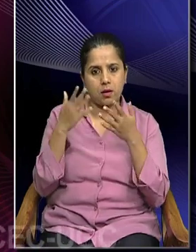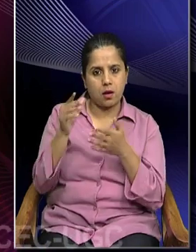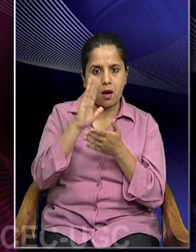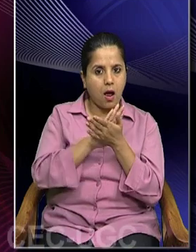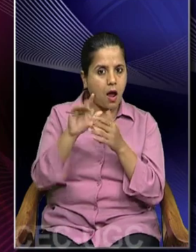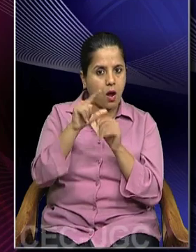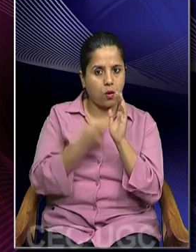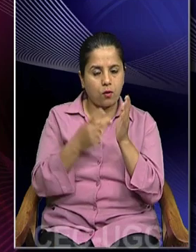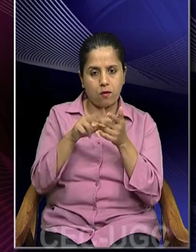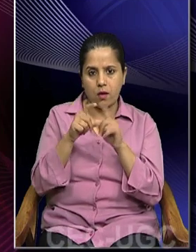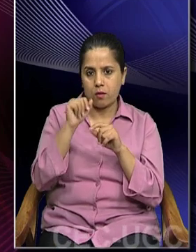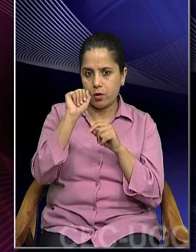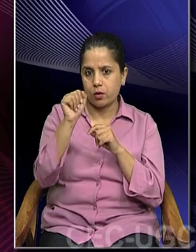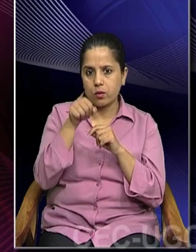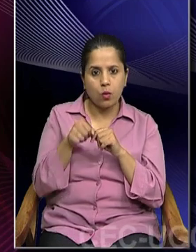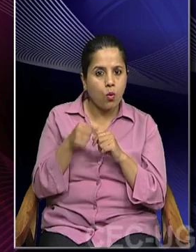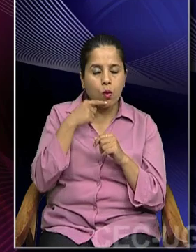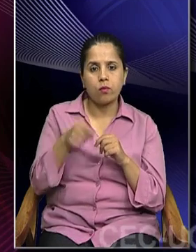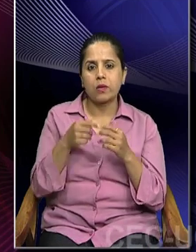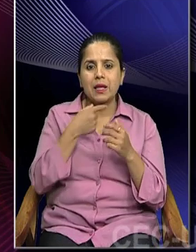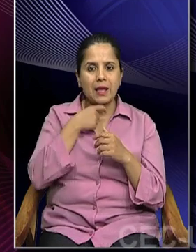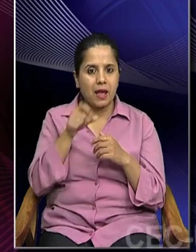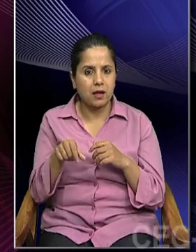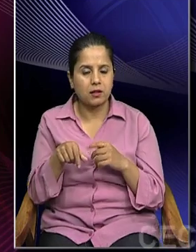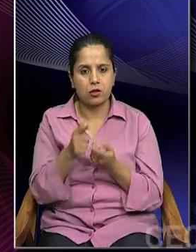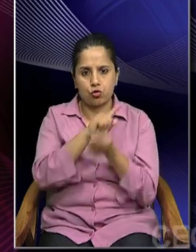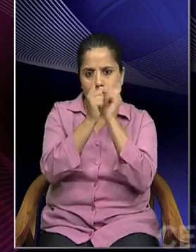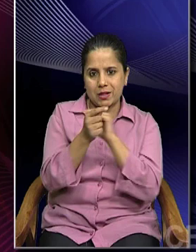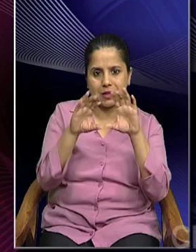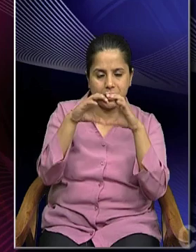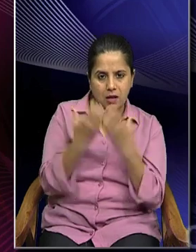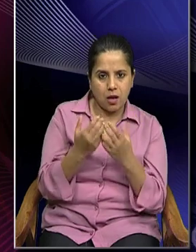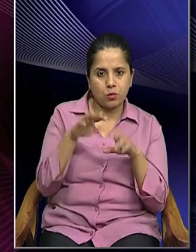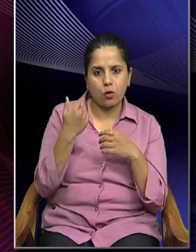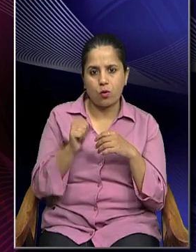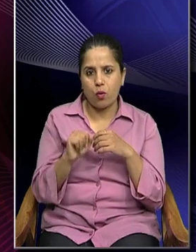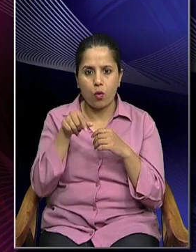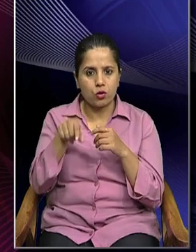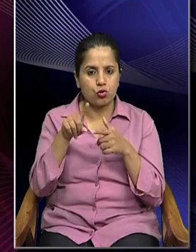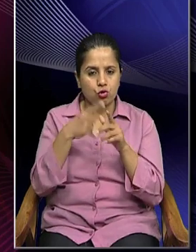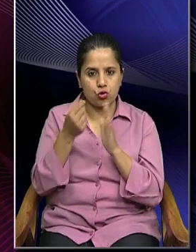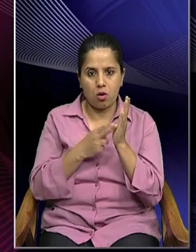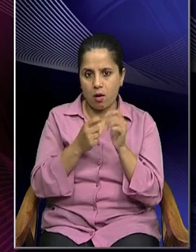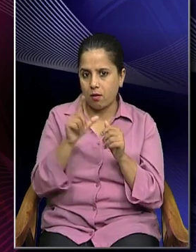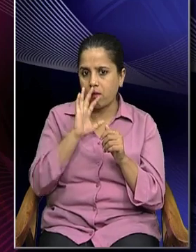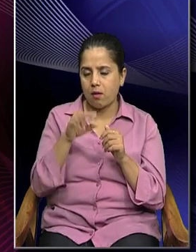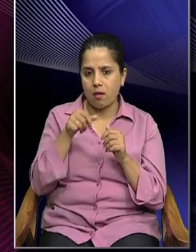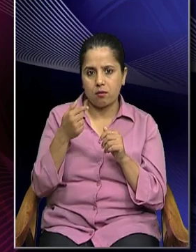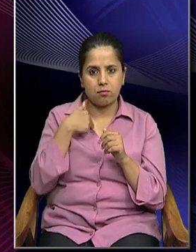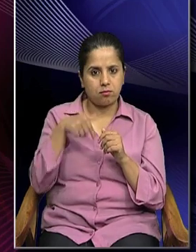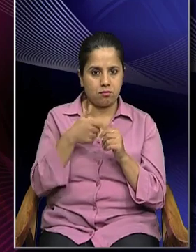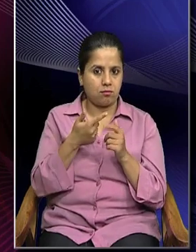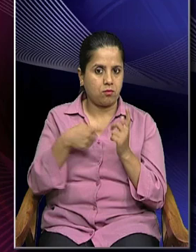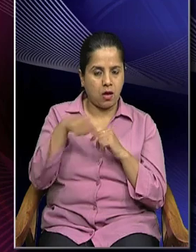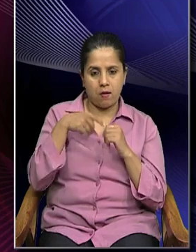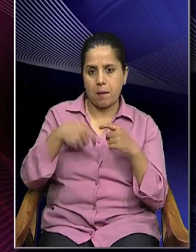a case study analysis, the flipped classroom and the reflective journals. The Harvard Business